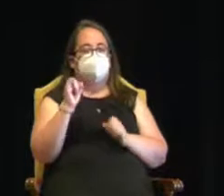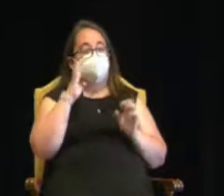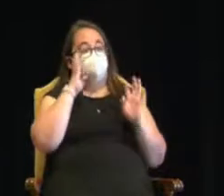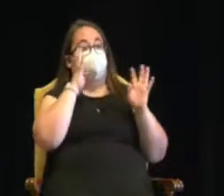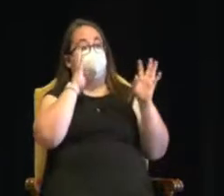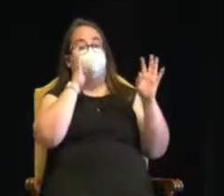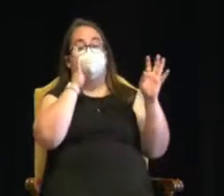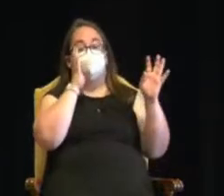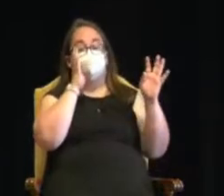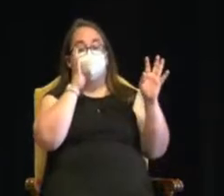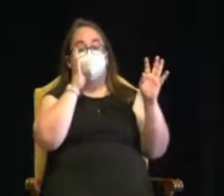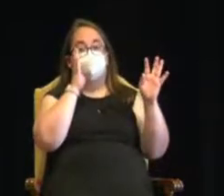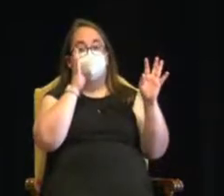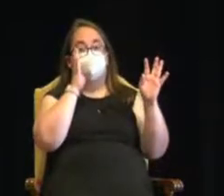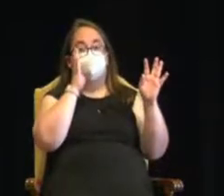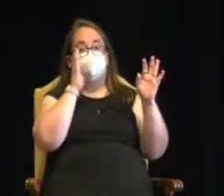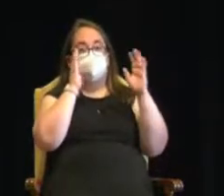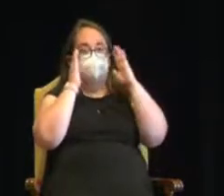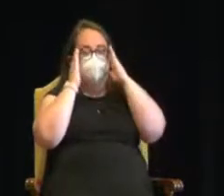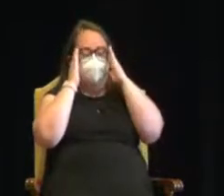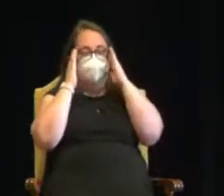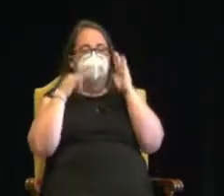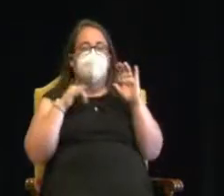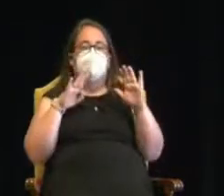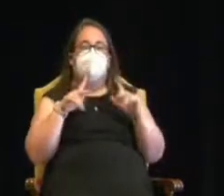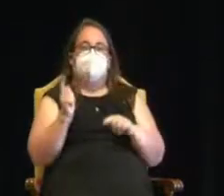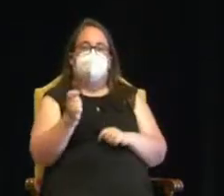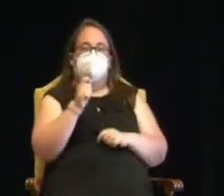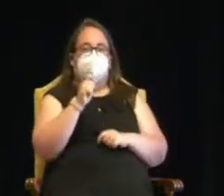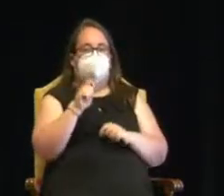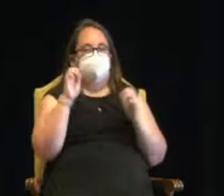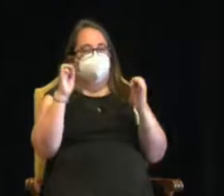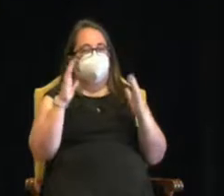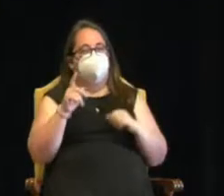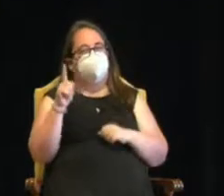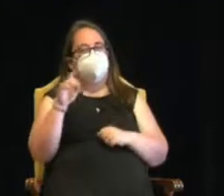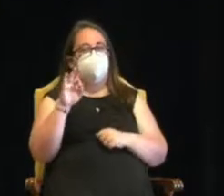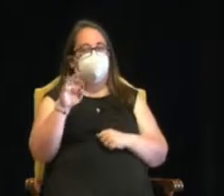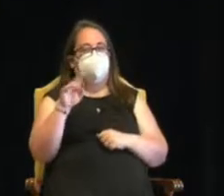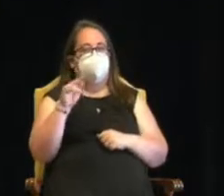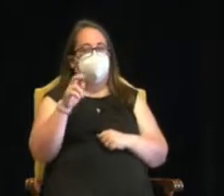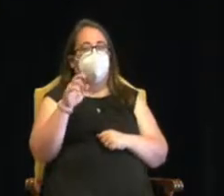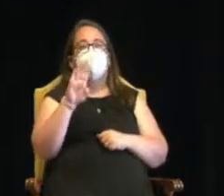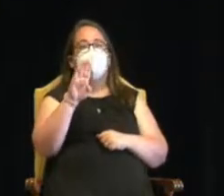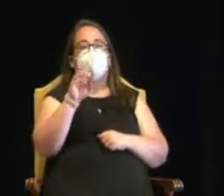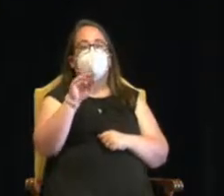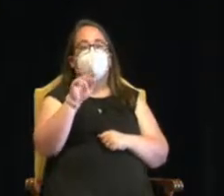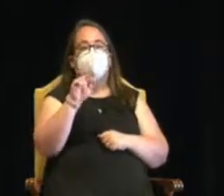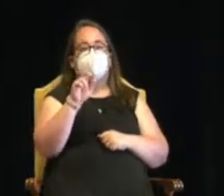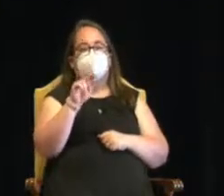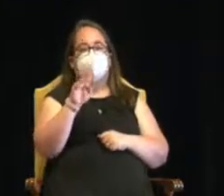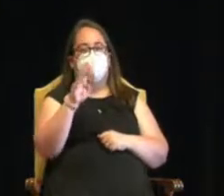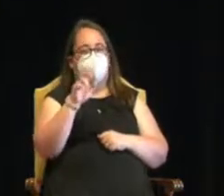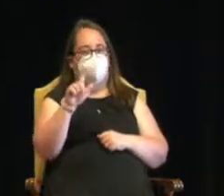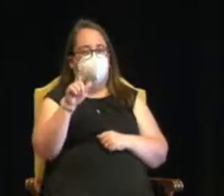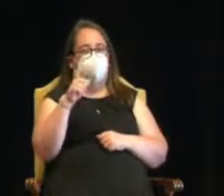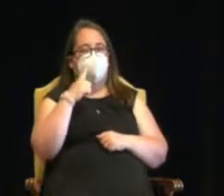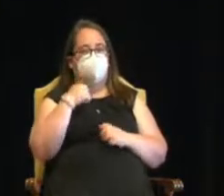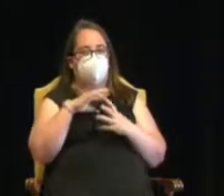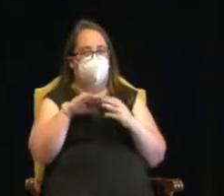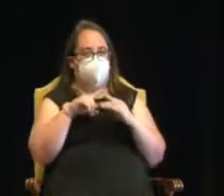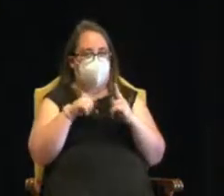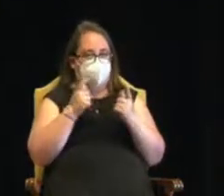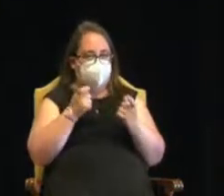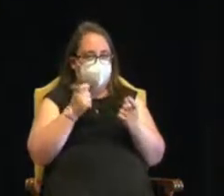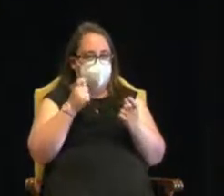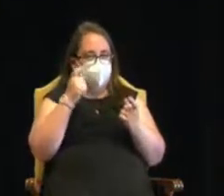hypothetical. And I have a wonderful tennis instructor up at Bolton Hill. And he told me a story last year about going